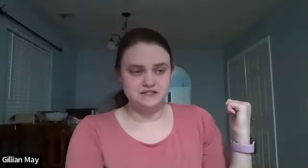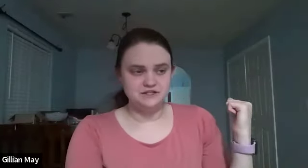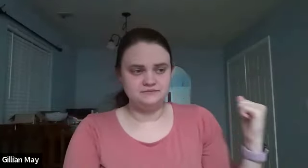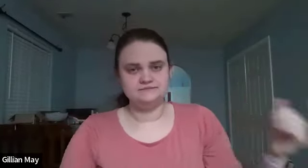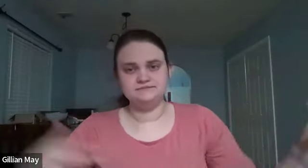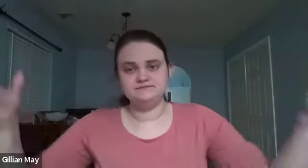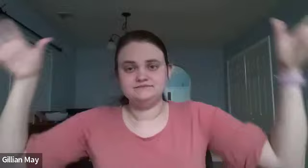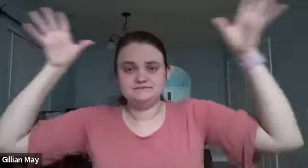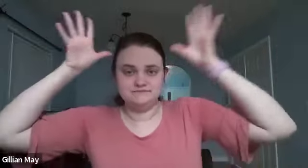Deer,